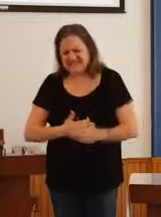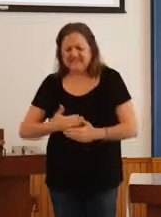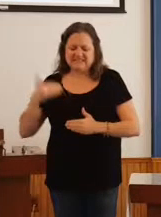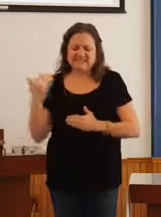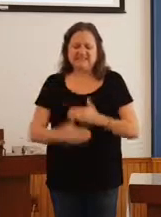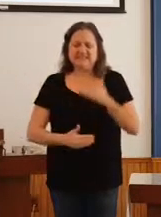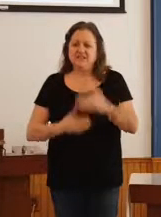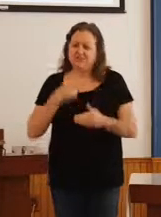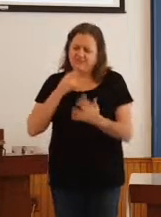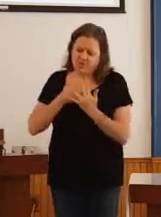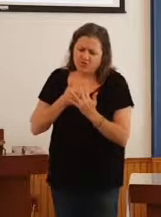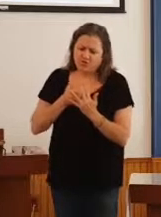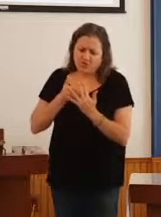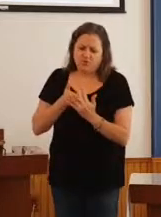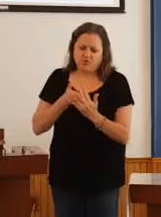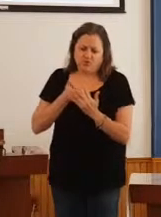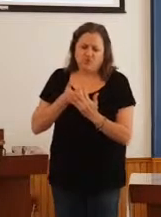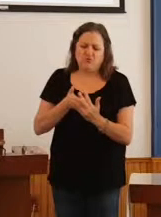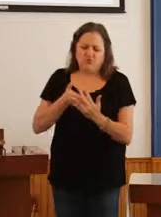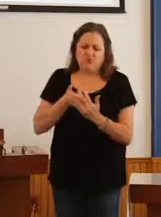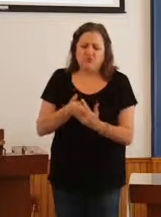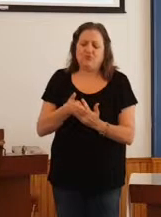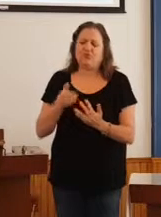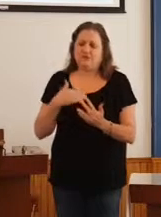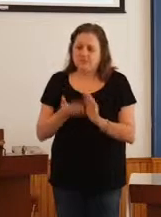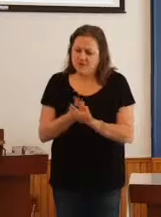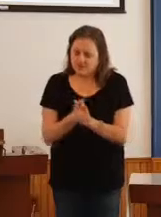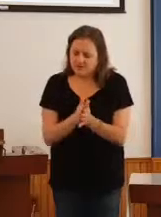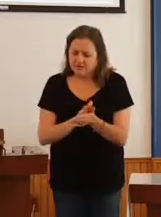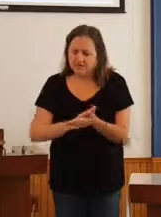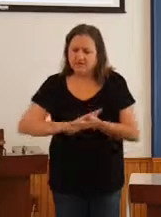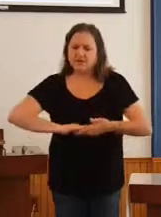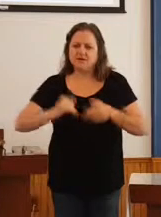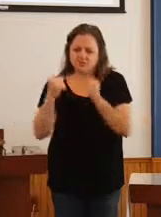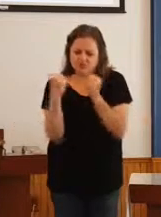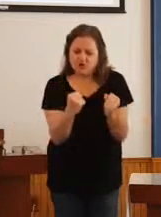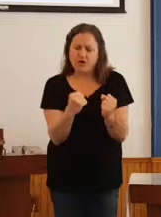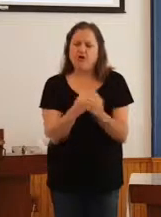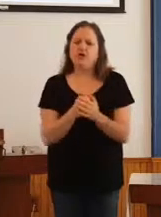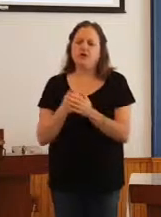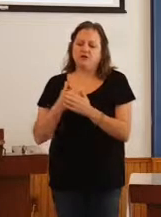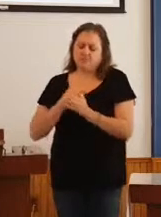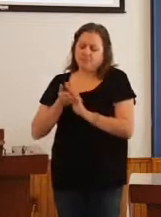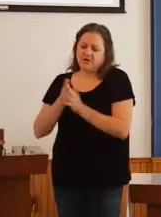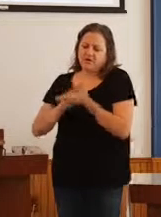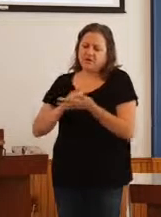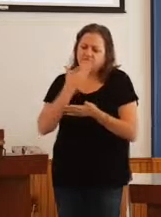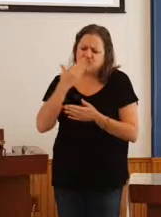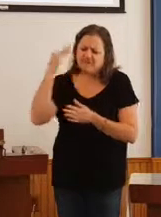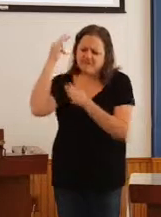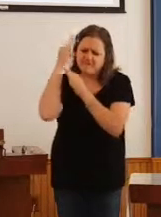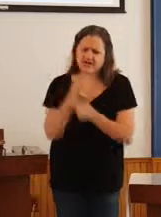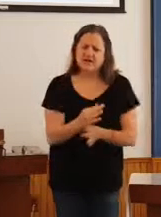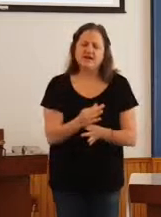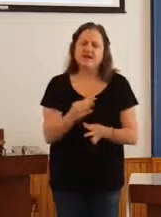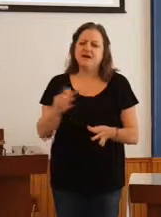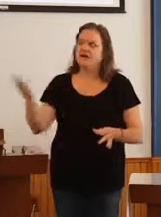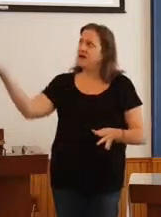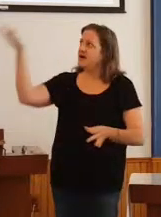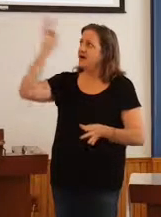We strengthen our spirit. We strengthen our faith. We can look at how God wants us to cleanse our minds of